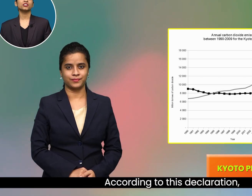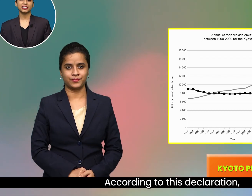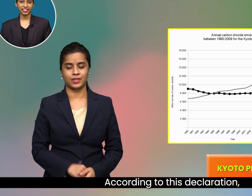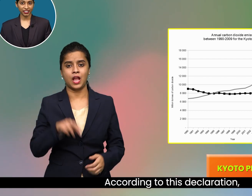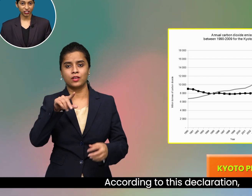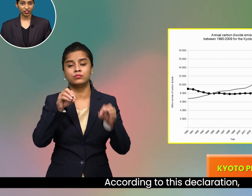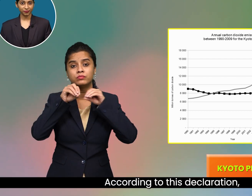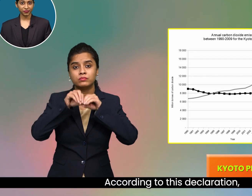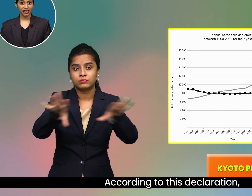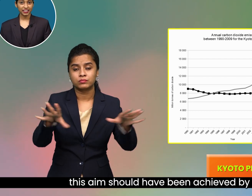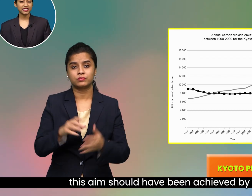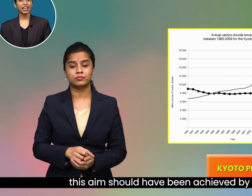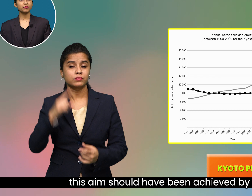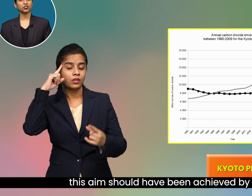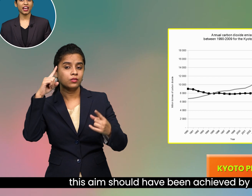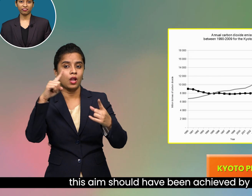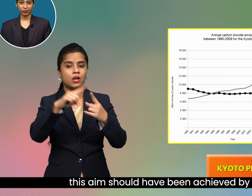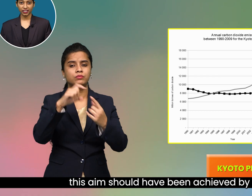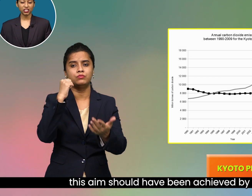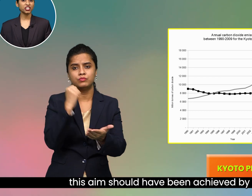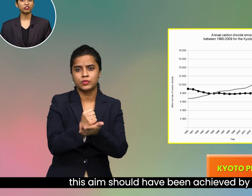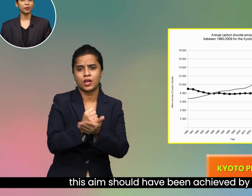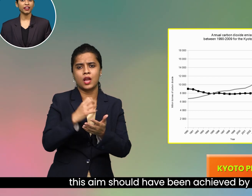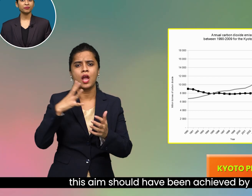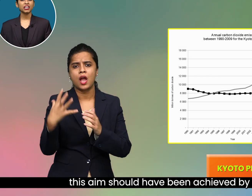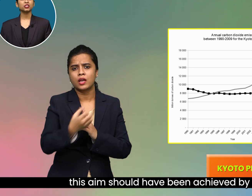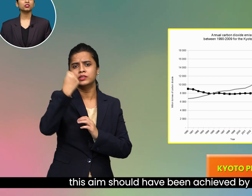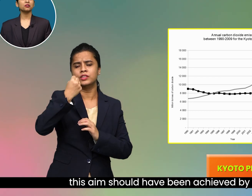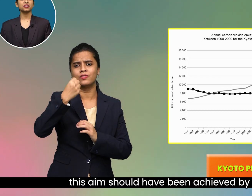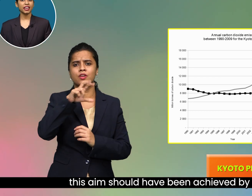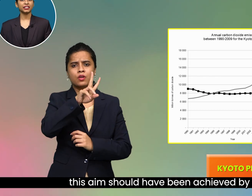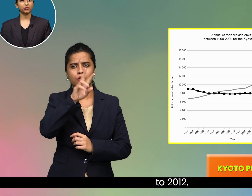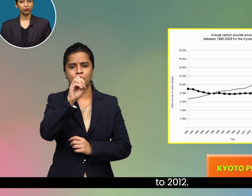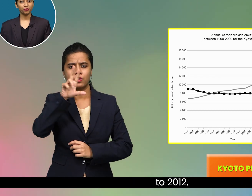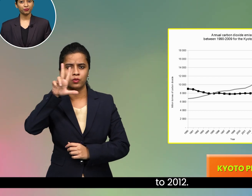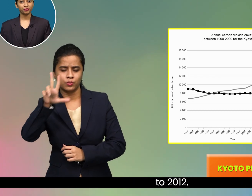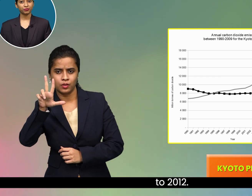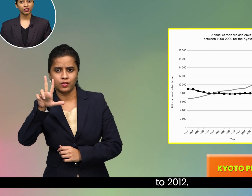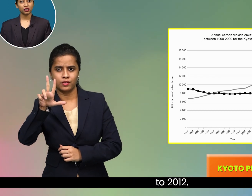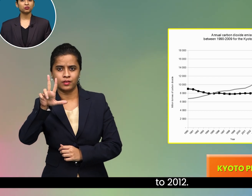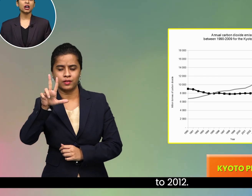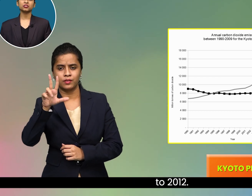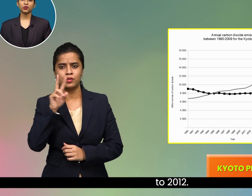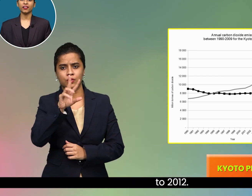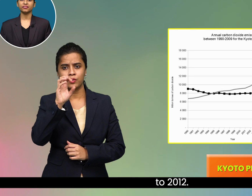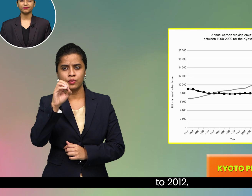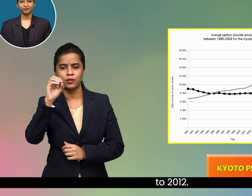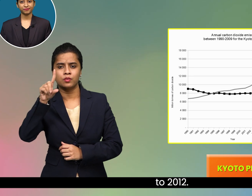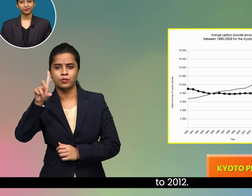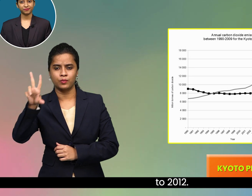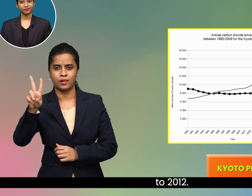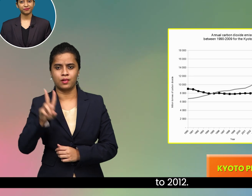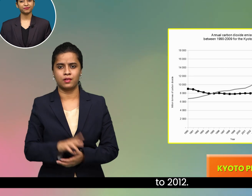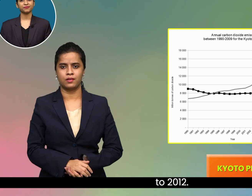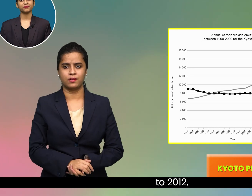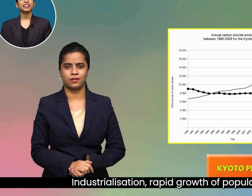According to this declaration, this aim should have been achieved by 2008 to 2012.